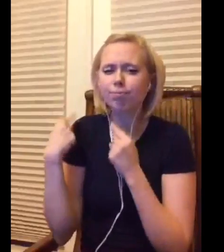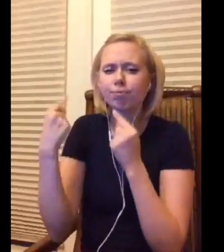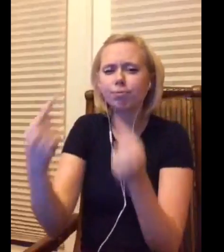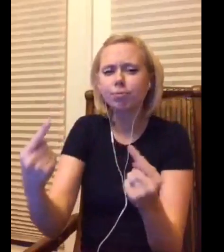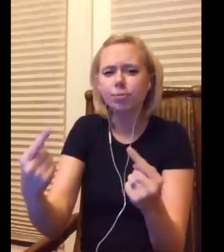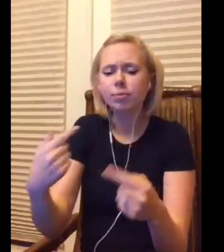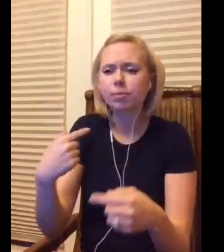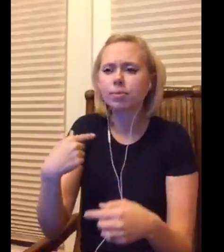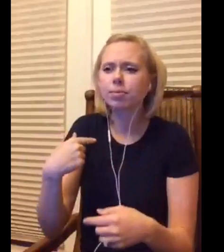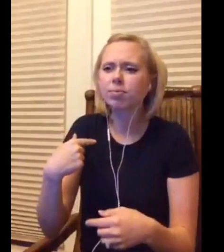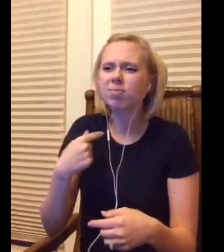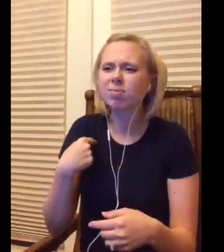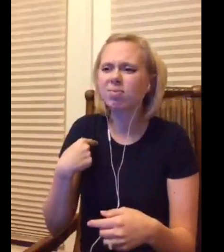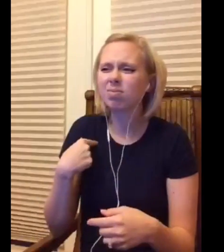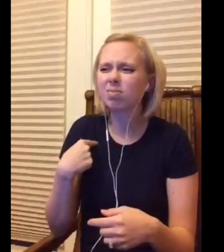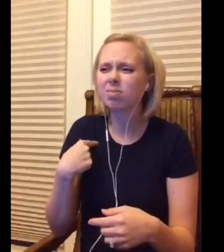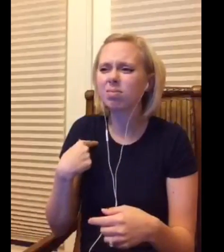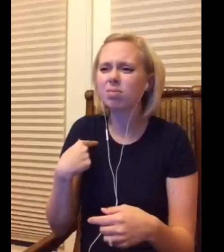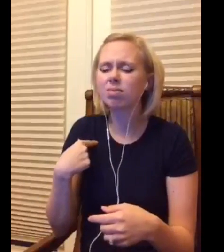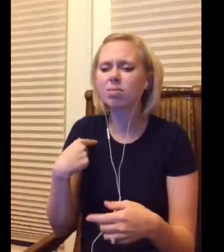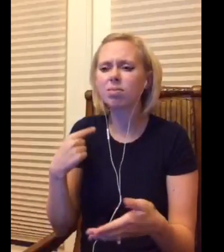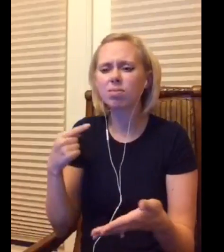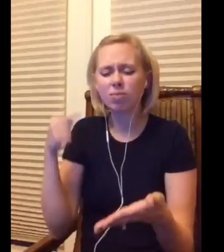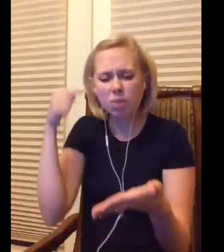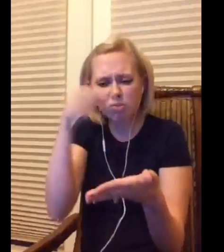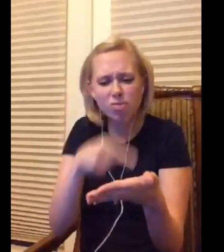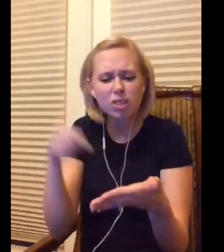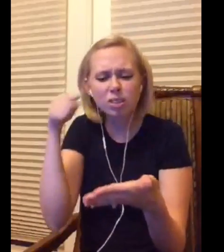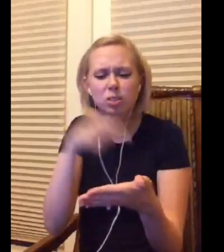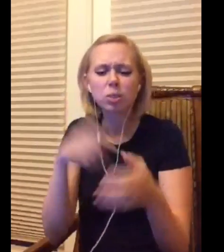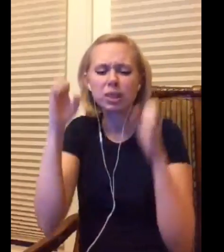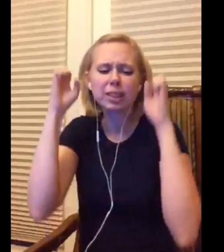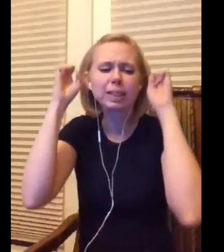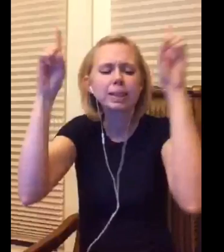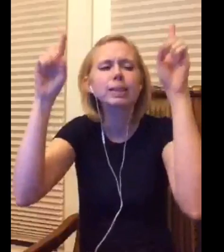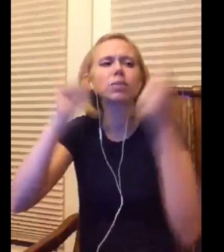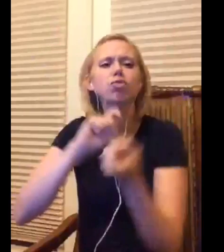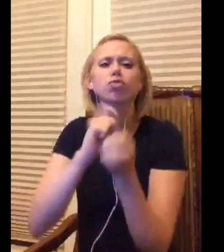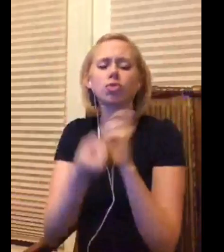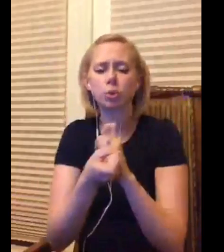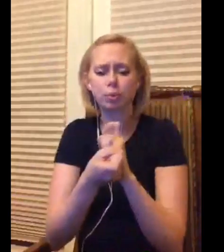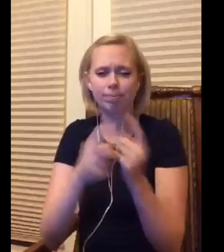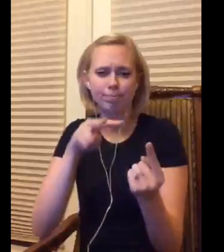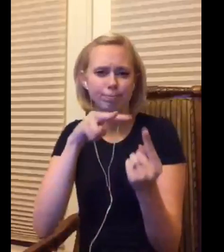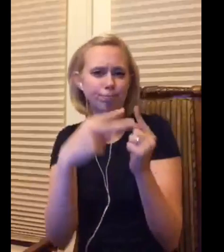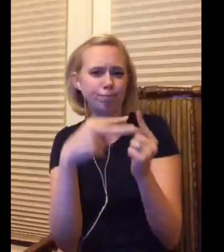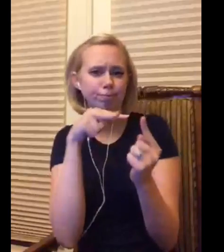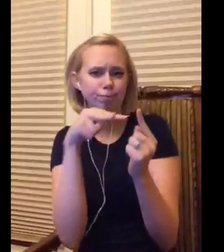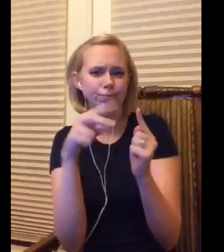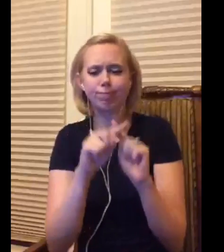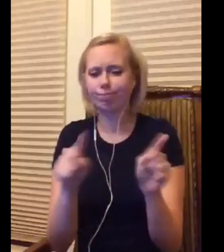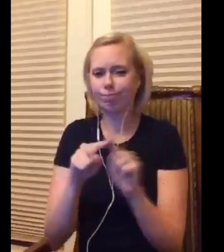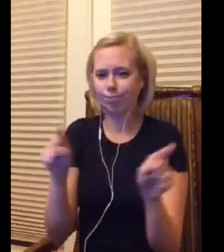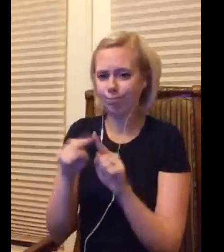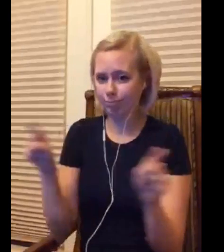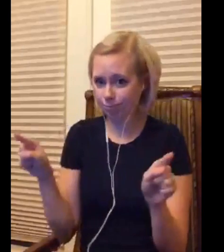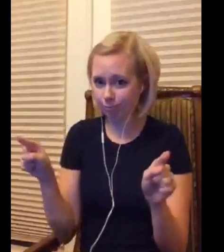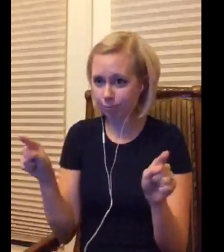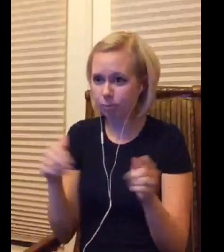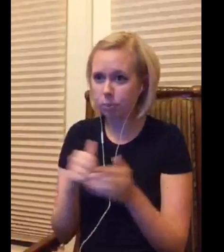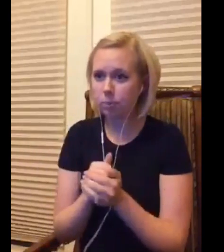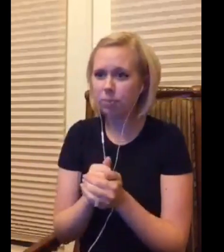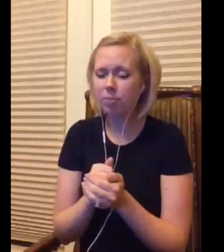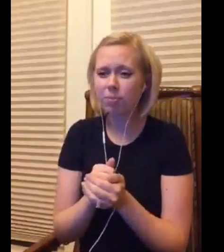chance to look at education reform from a lot of perspectives. Some of those reforms have been good, some of them have been not so